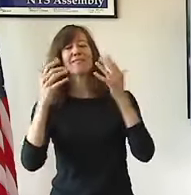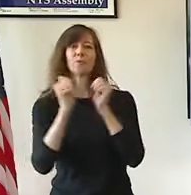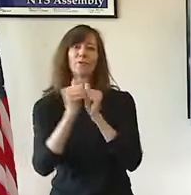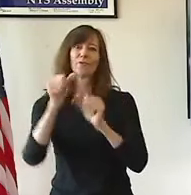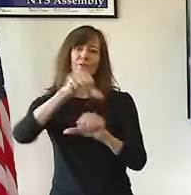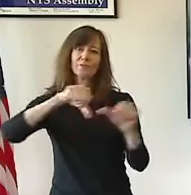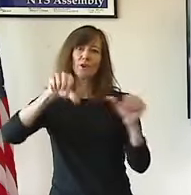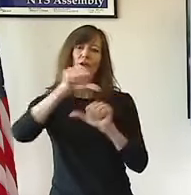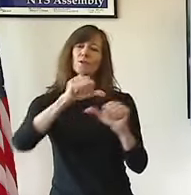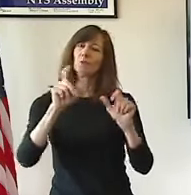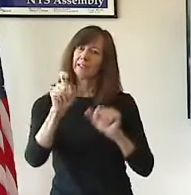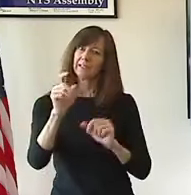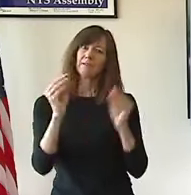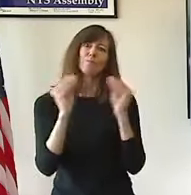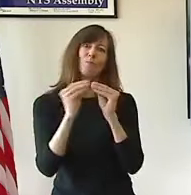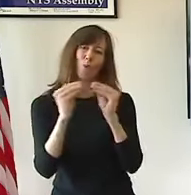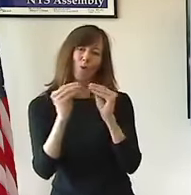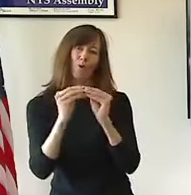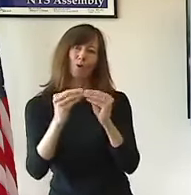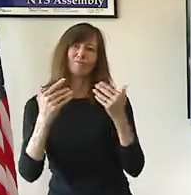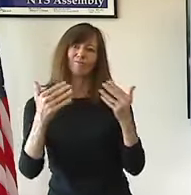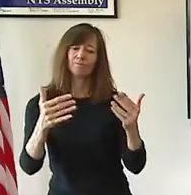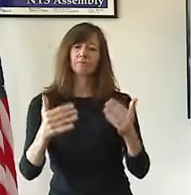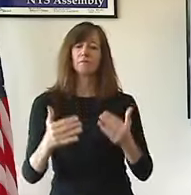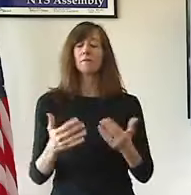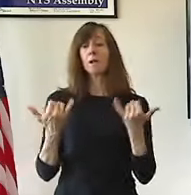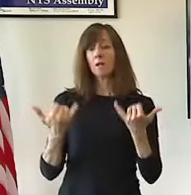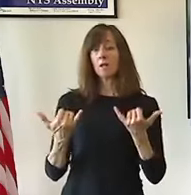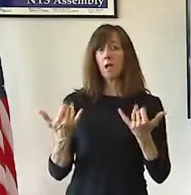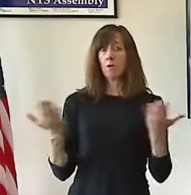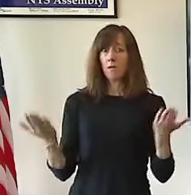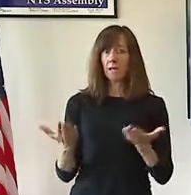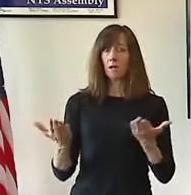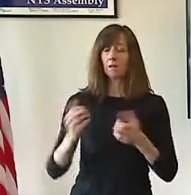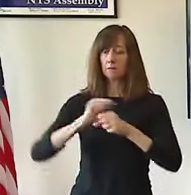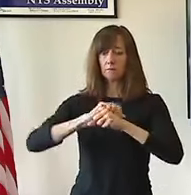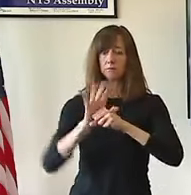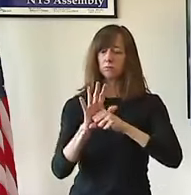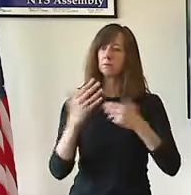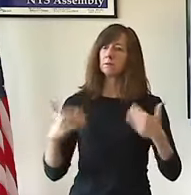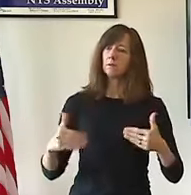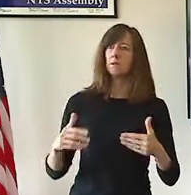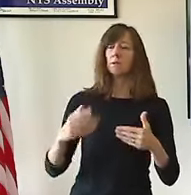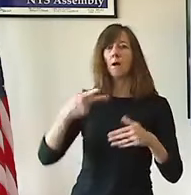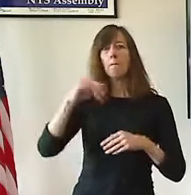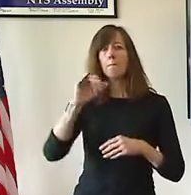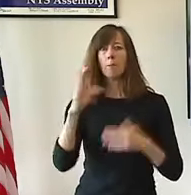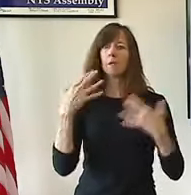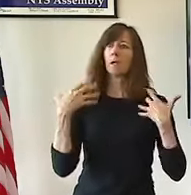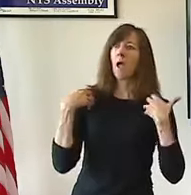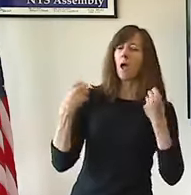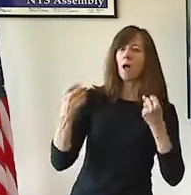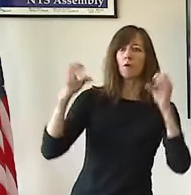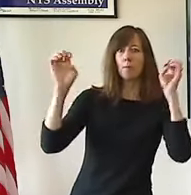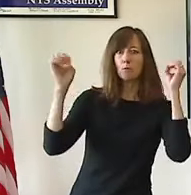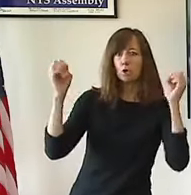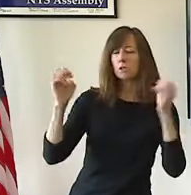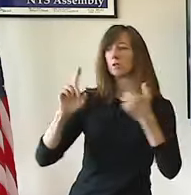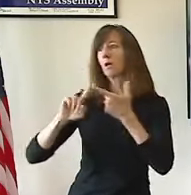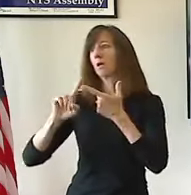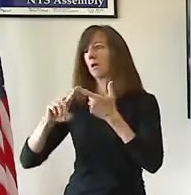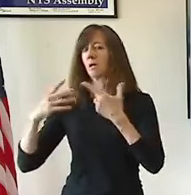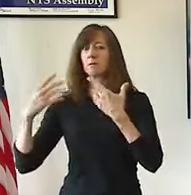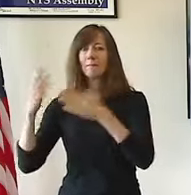crisis, and it is both a public health emergency, and it is a financial emergency, and it is a real economic emergency